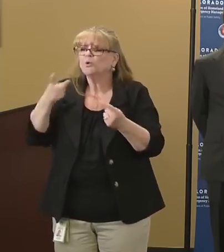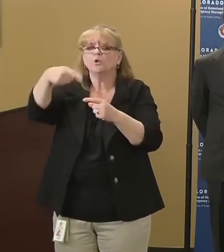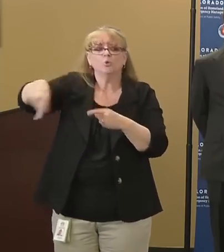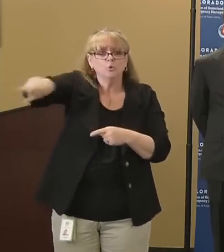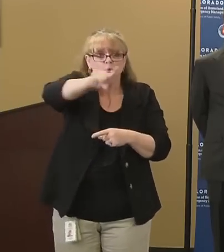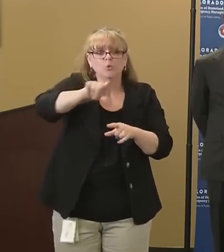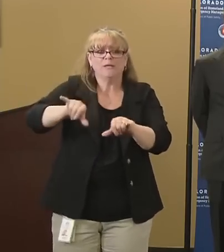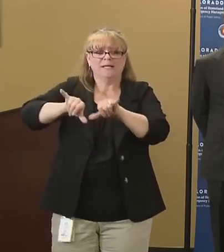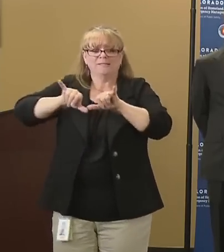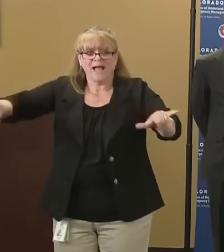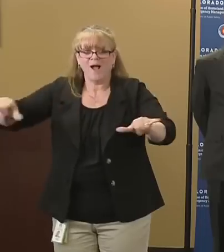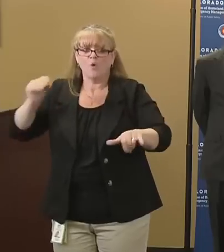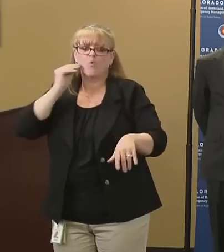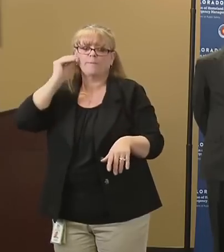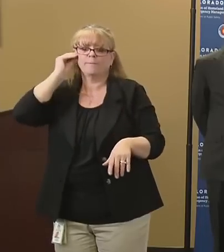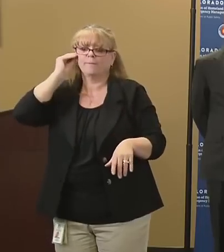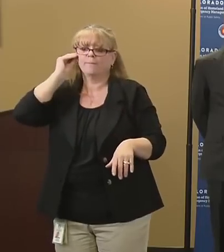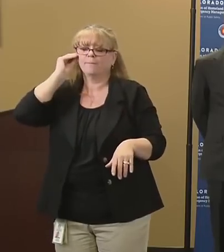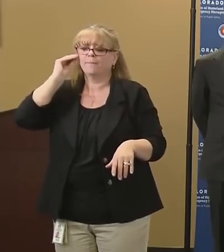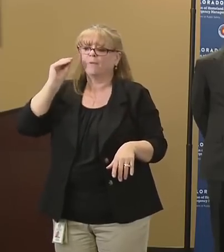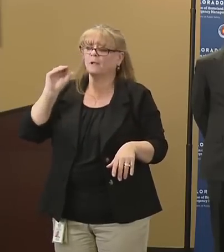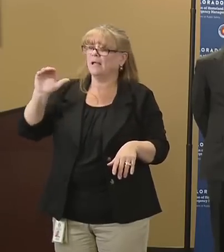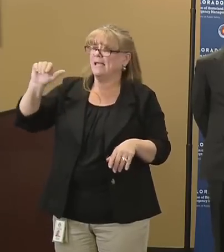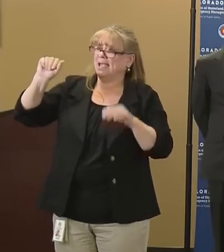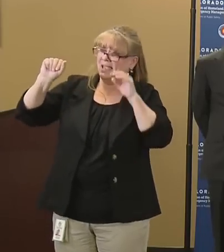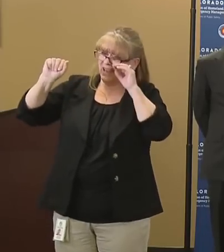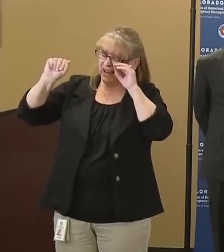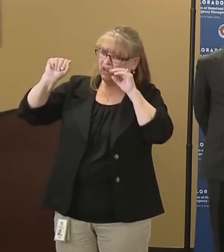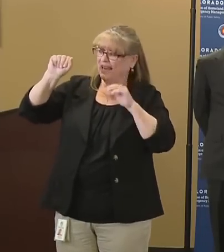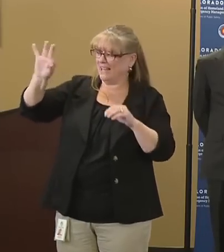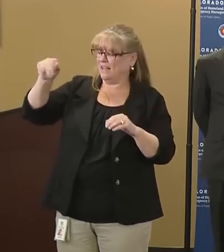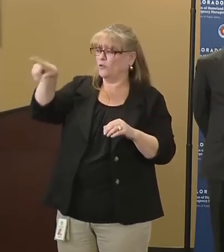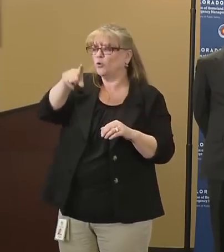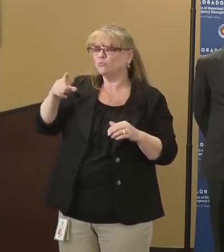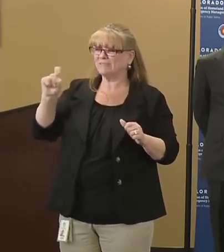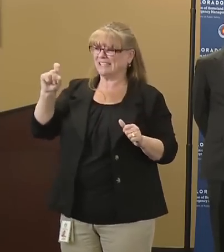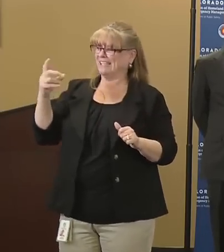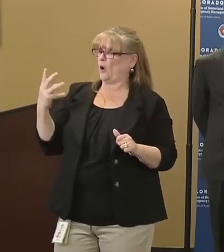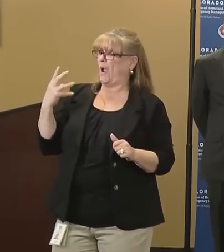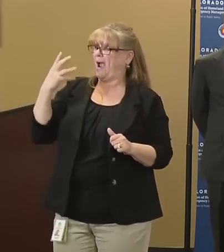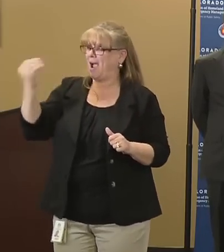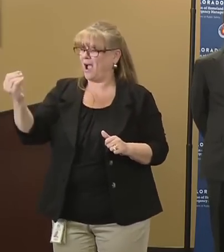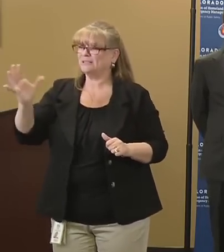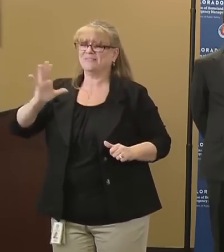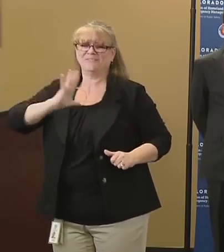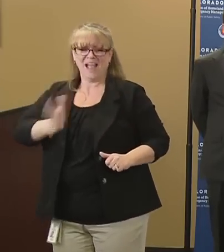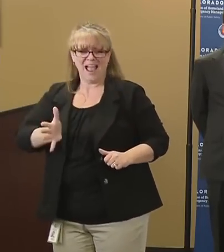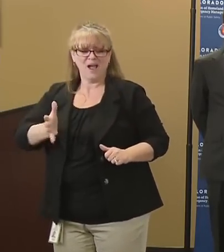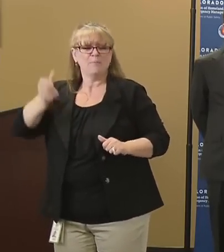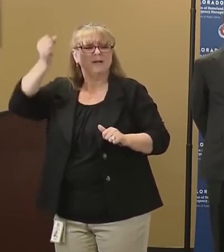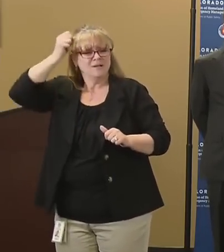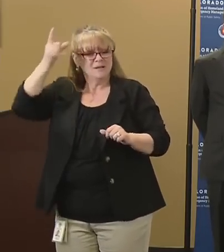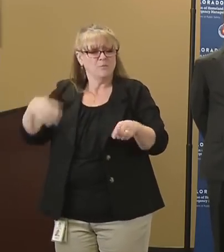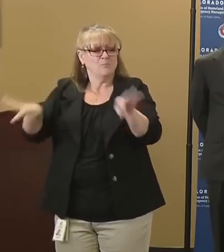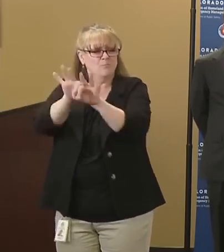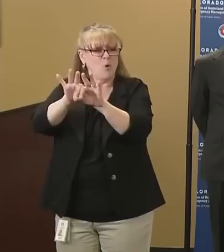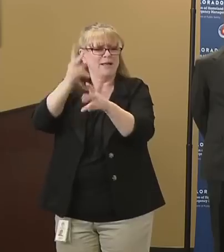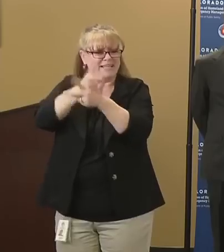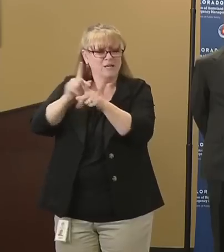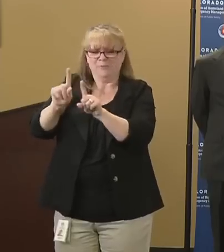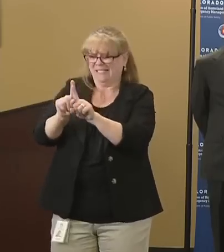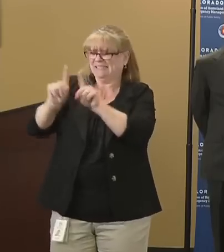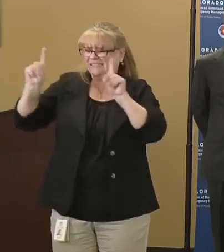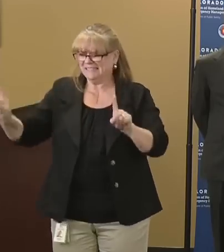as the governor said, maintain social distancing and wash your hands frequently. We all need to limit our interactions as much